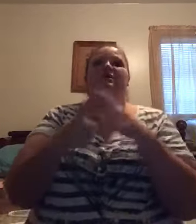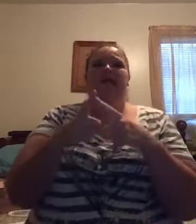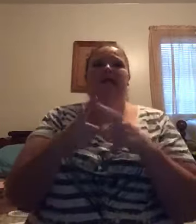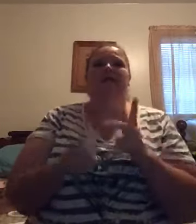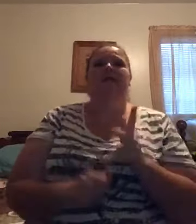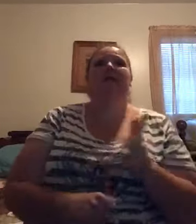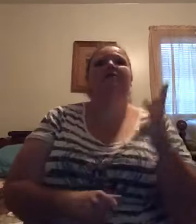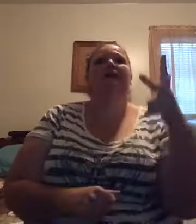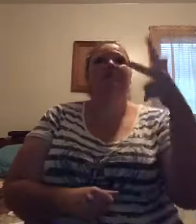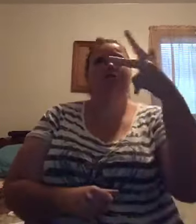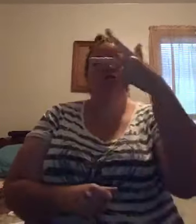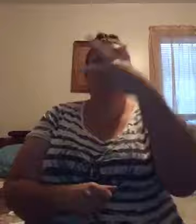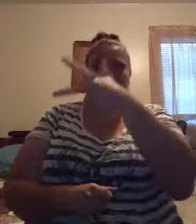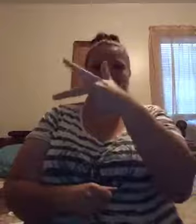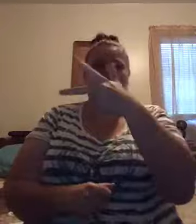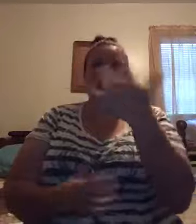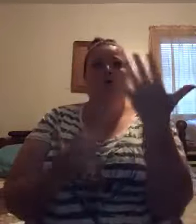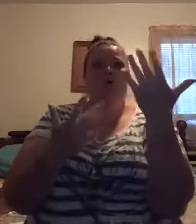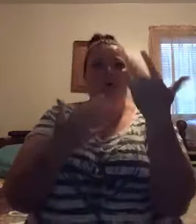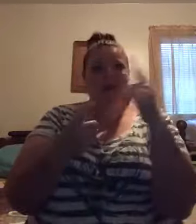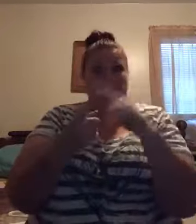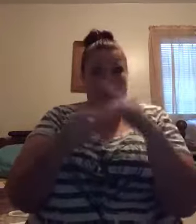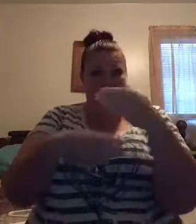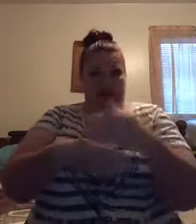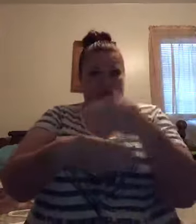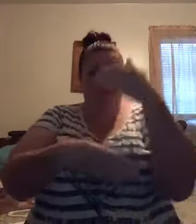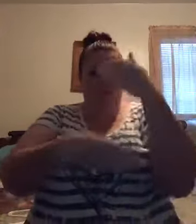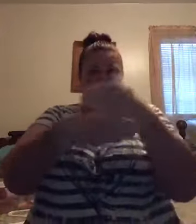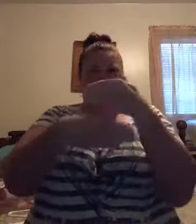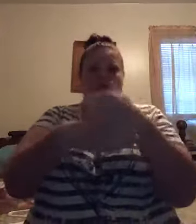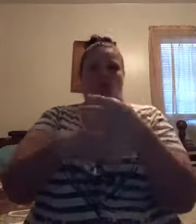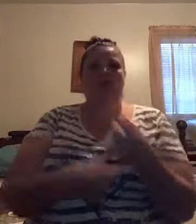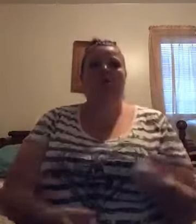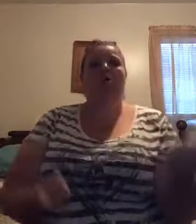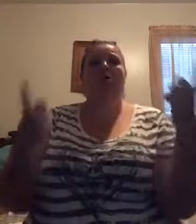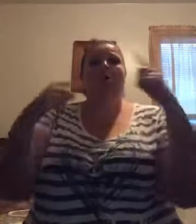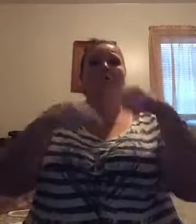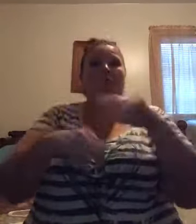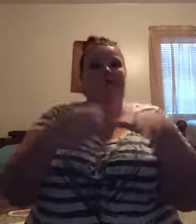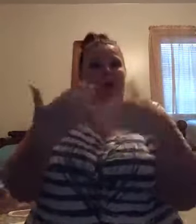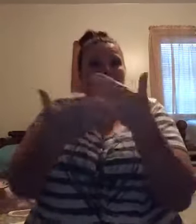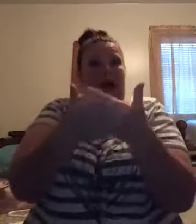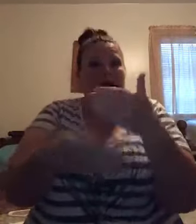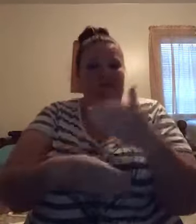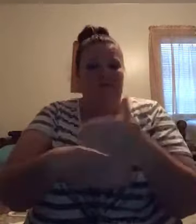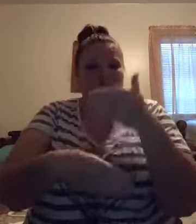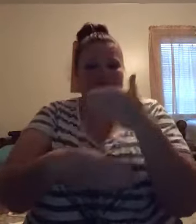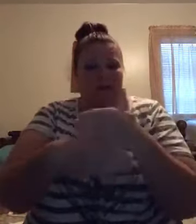Then they pulled around, waited till they got to the window. When they arrived at the window,